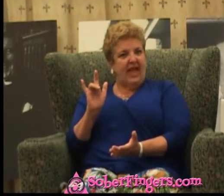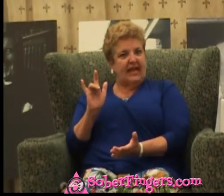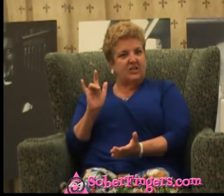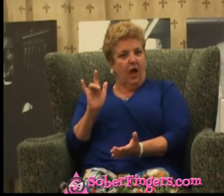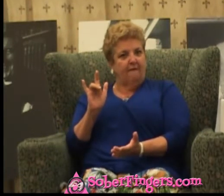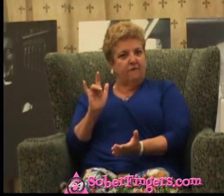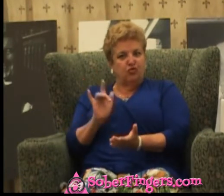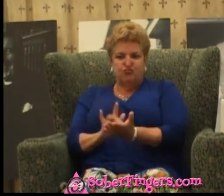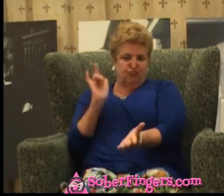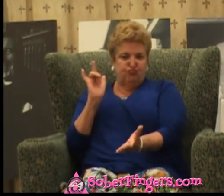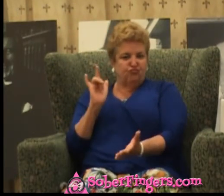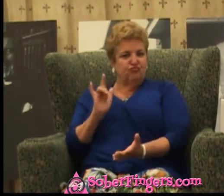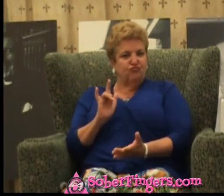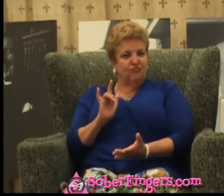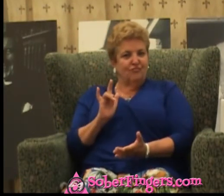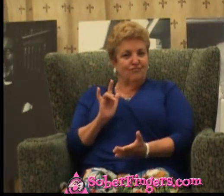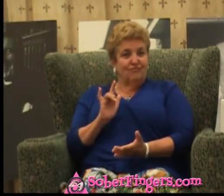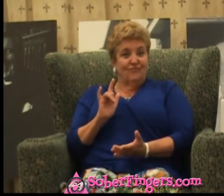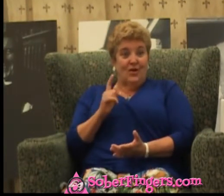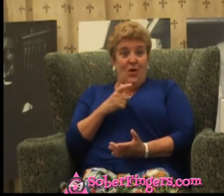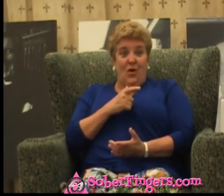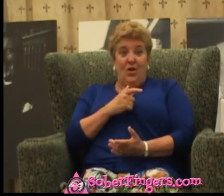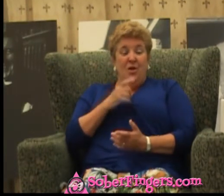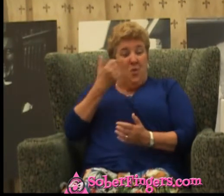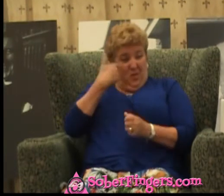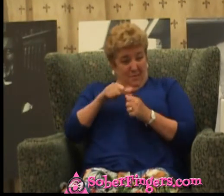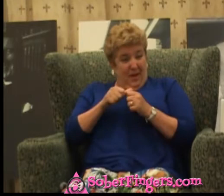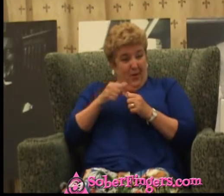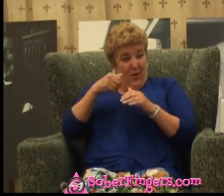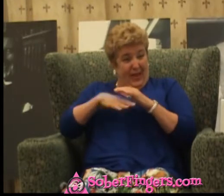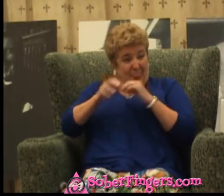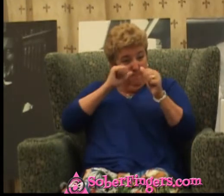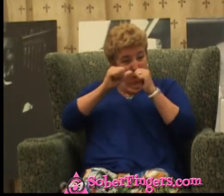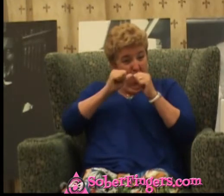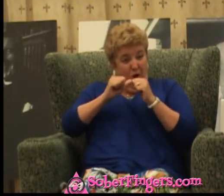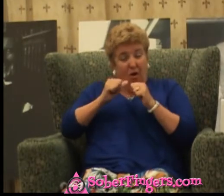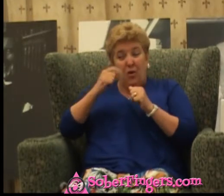And we thought we were friends at the bar. You remember that? Oh, this is my dear friend.